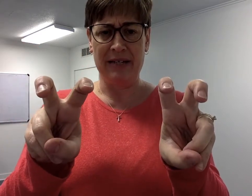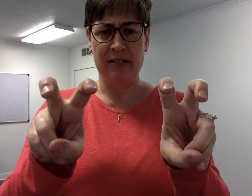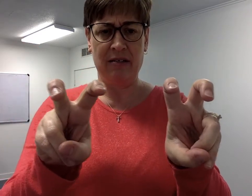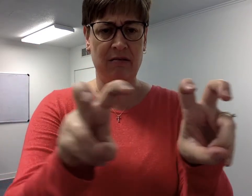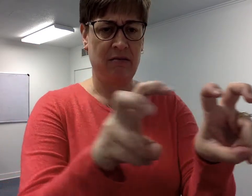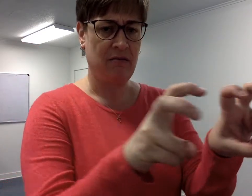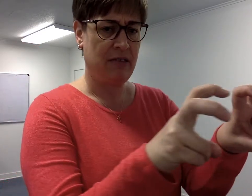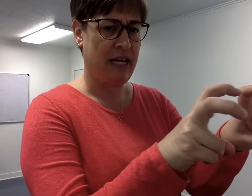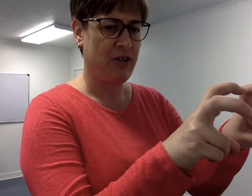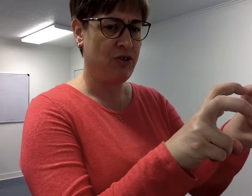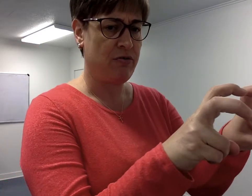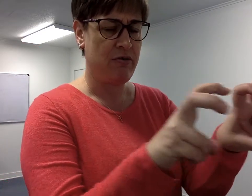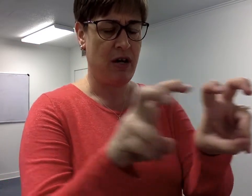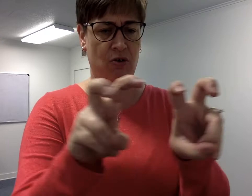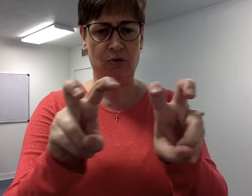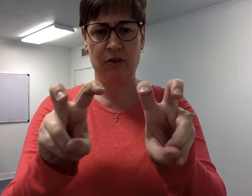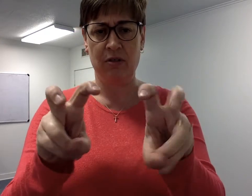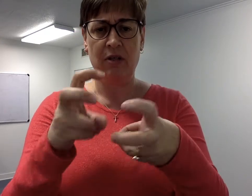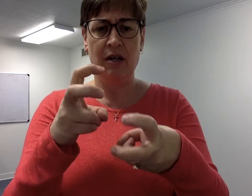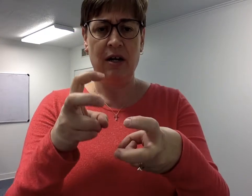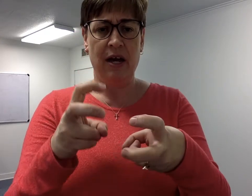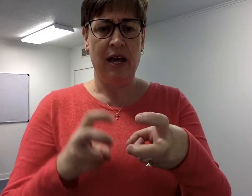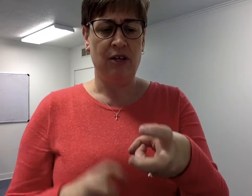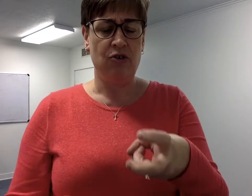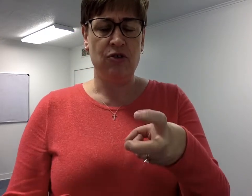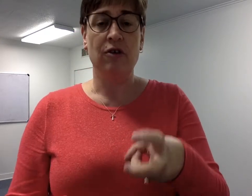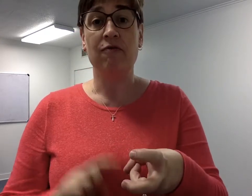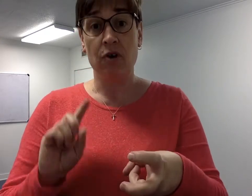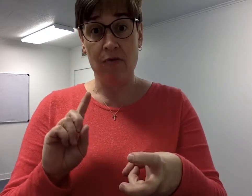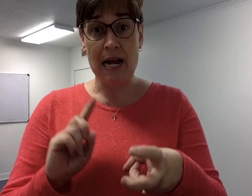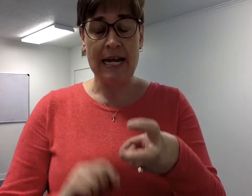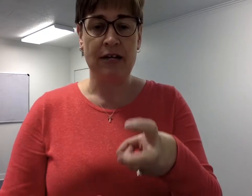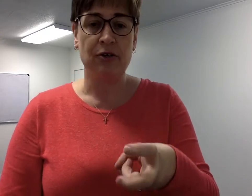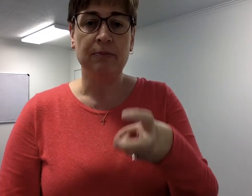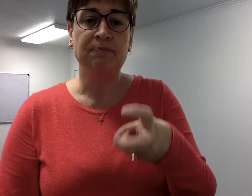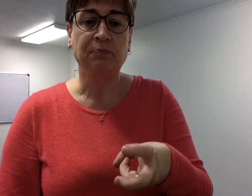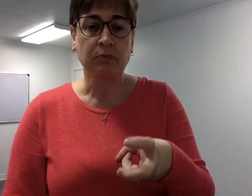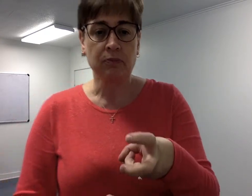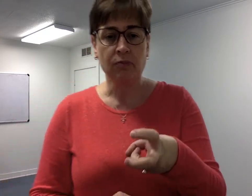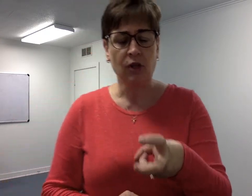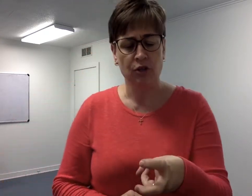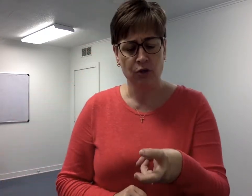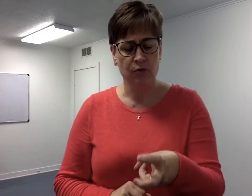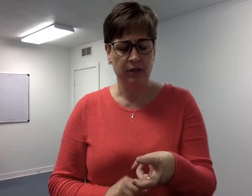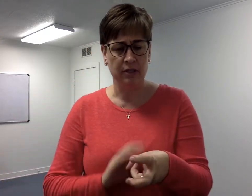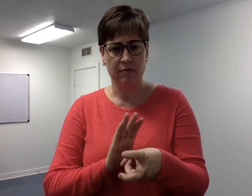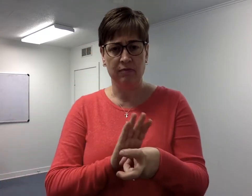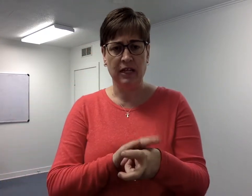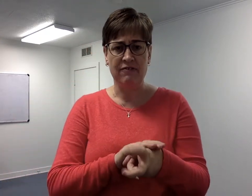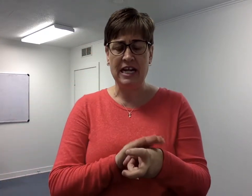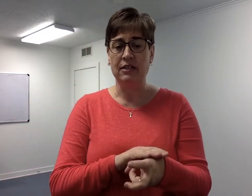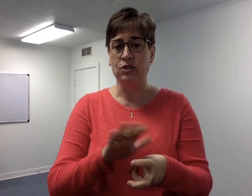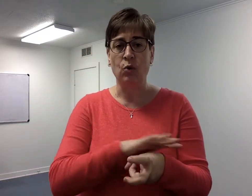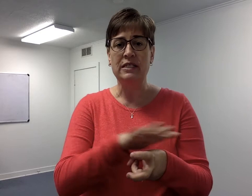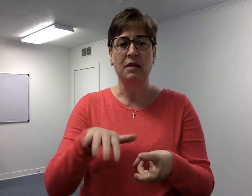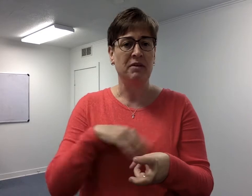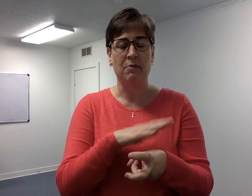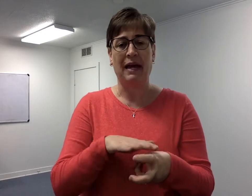bent at your knuckles. And you turn for a right-hander. The left hand is always going to be the